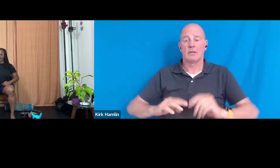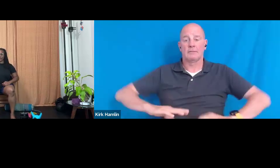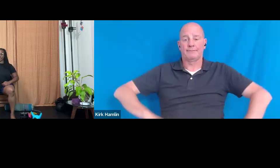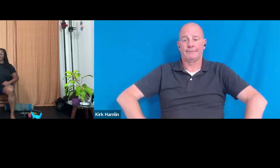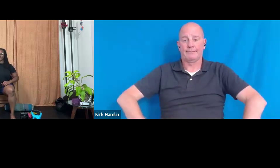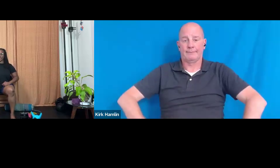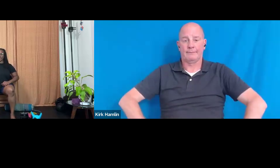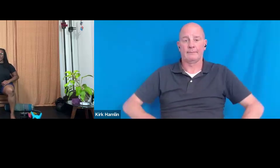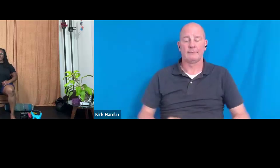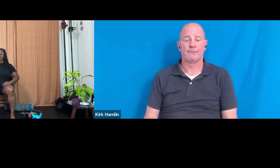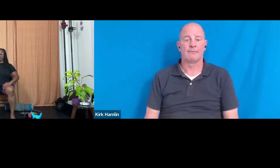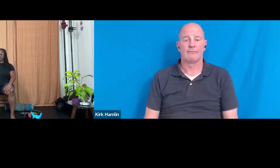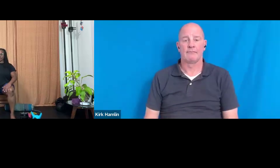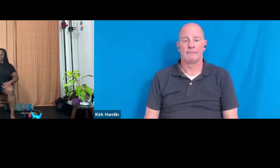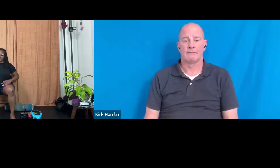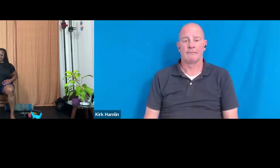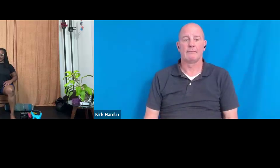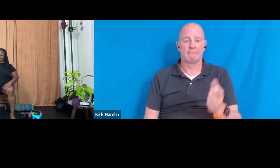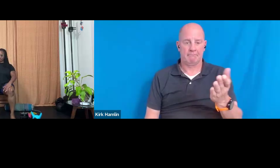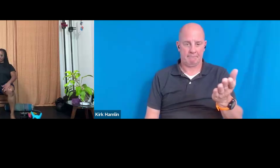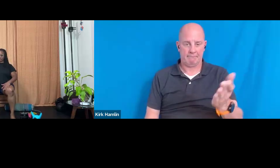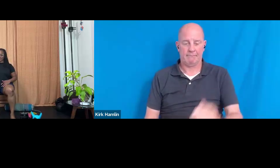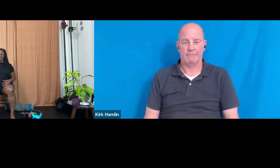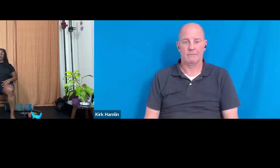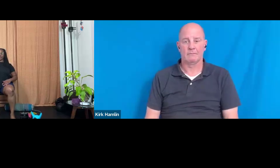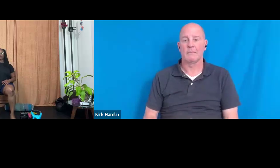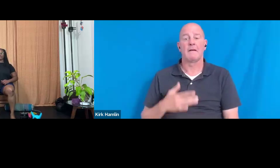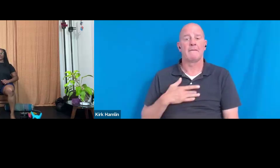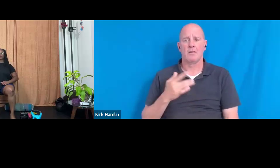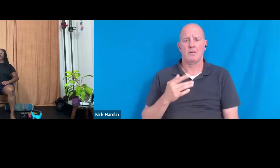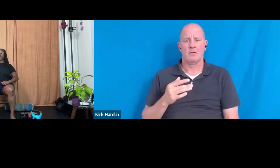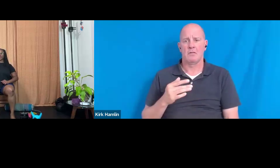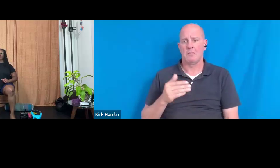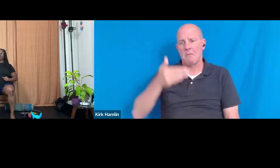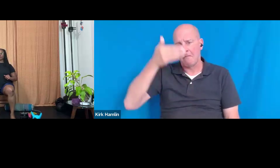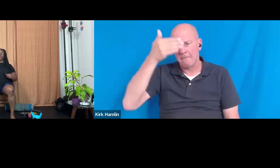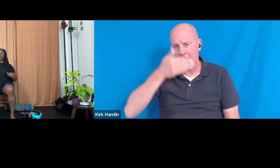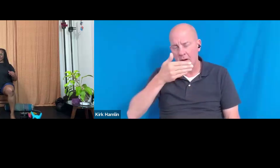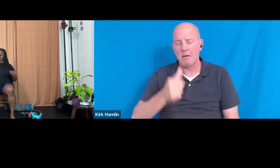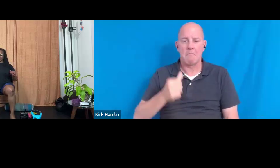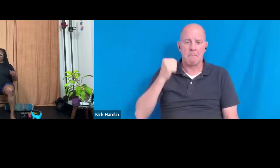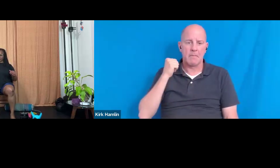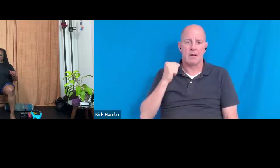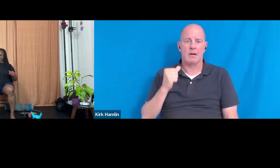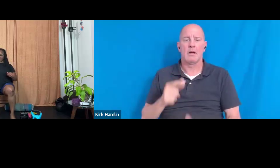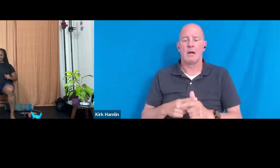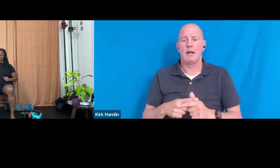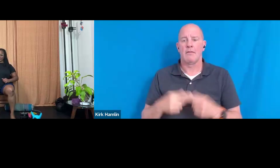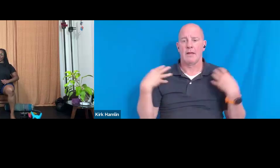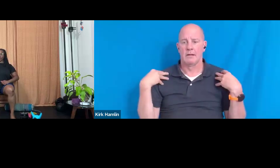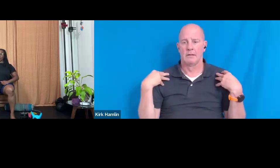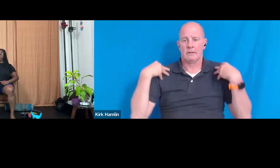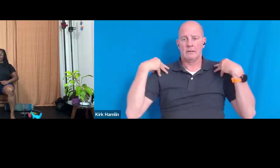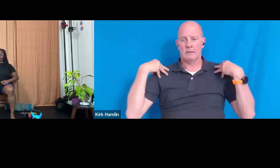the thighs. So you're going to have to play around with what makes sense for comfort and rotate and lift